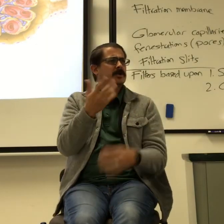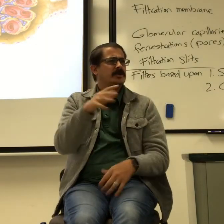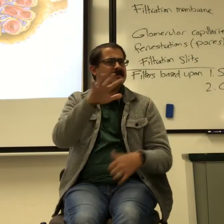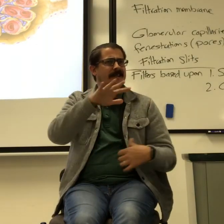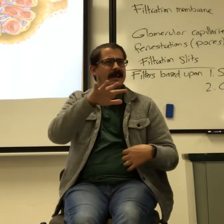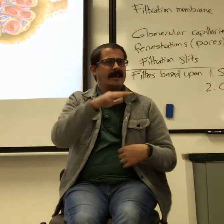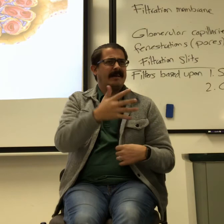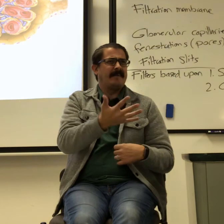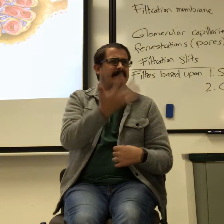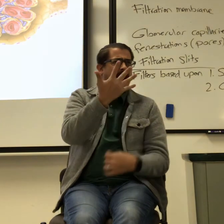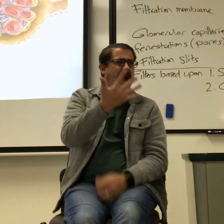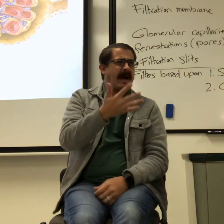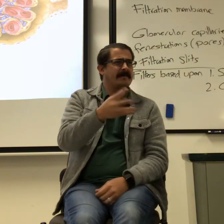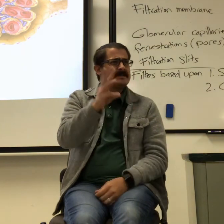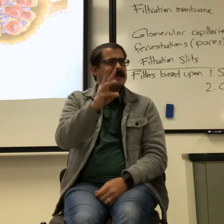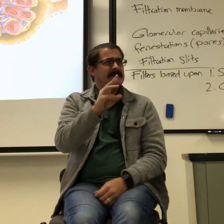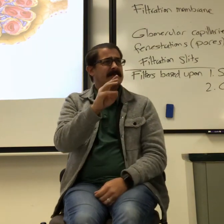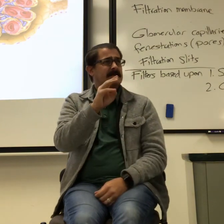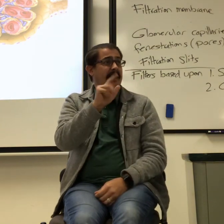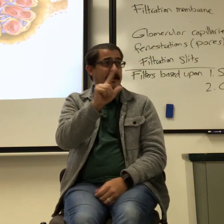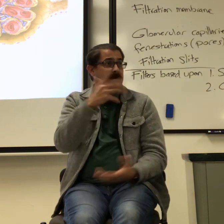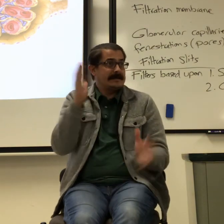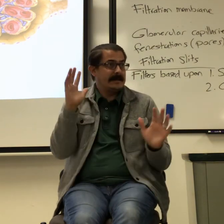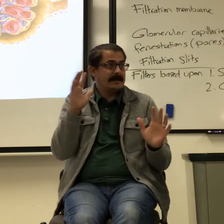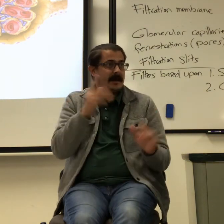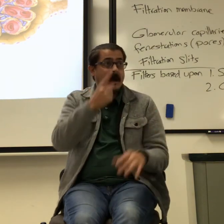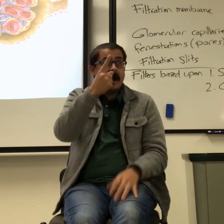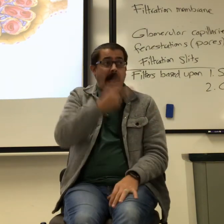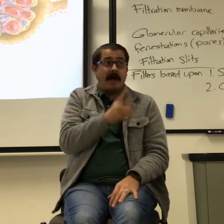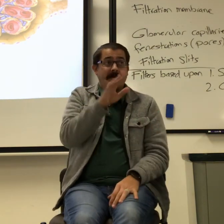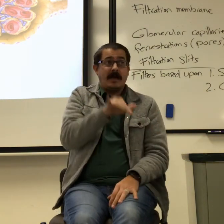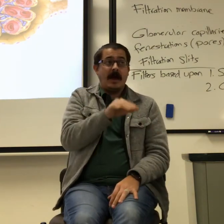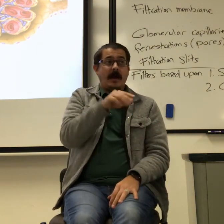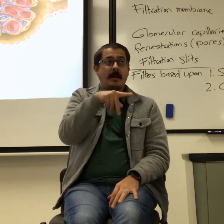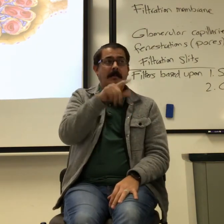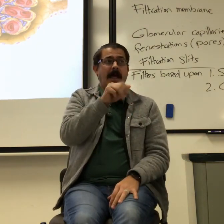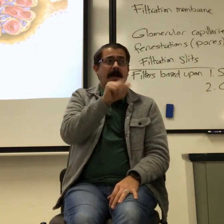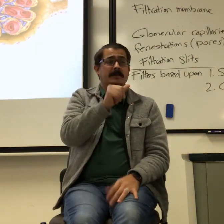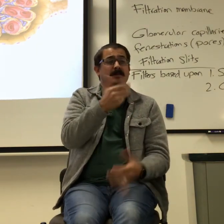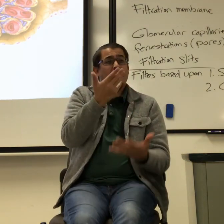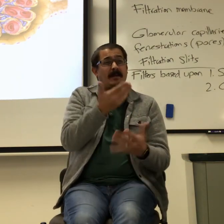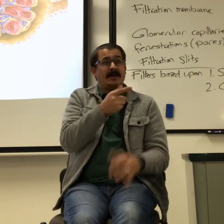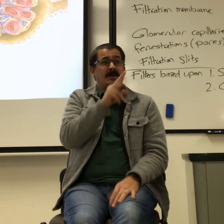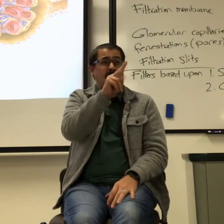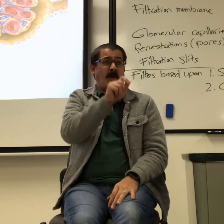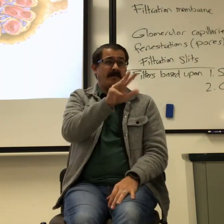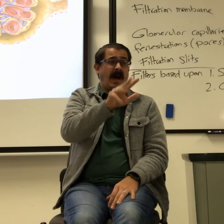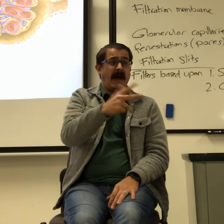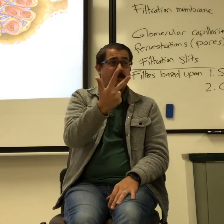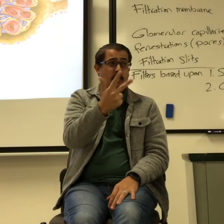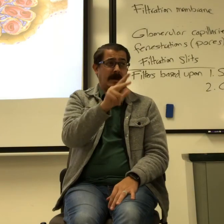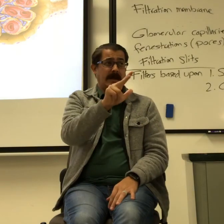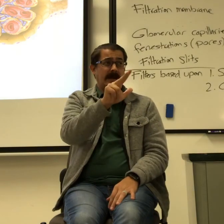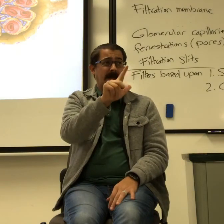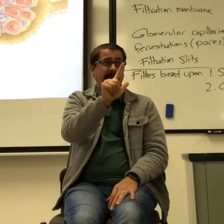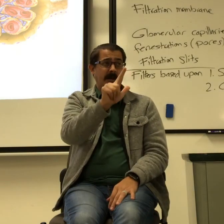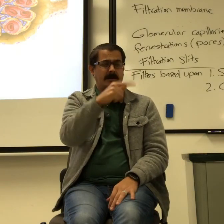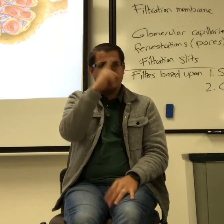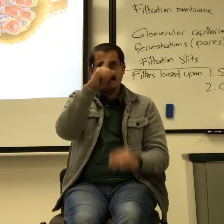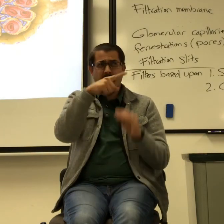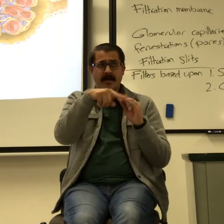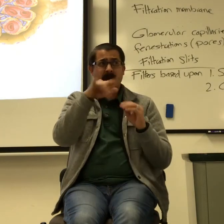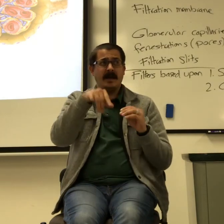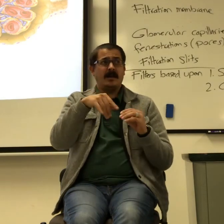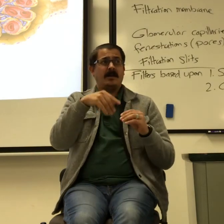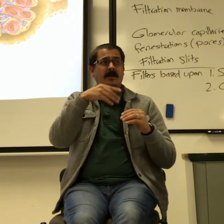Something like 5 or 6 liters. Now only half of that is plasma. So maybe 2.5, 3 liters. So think about that. You're